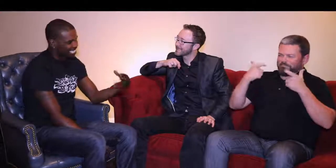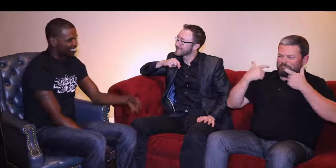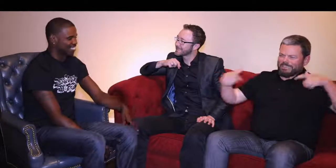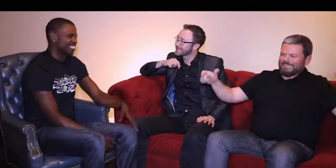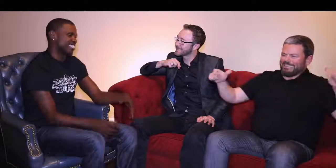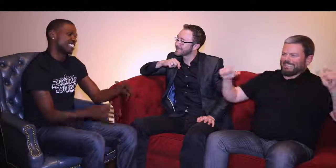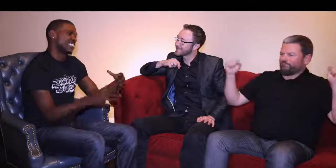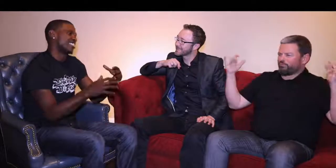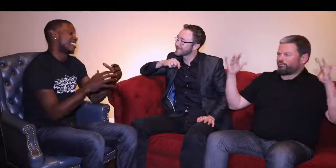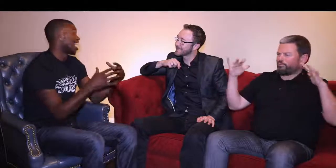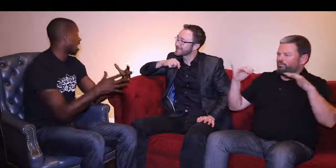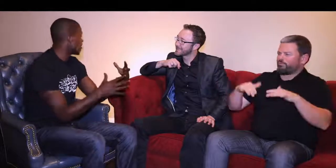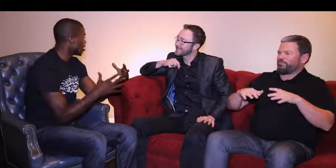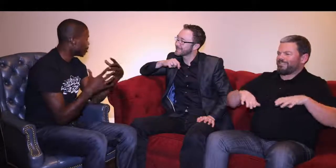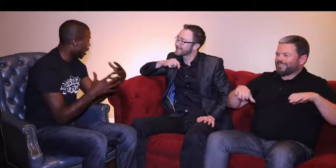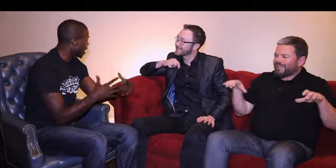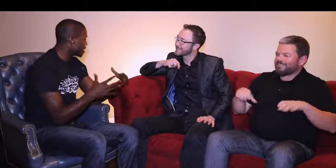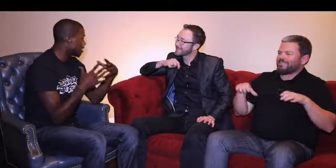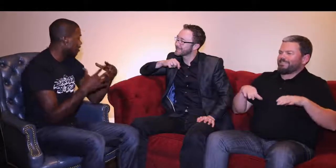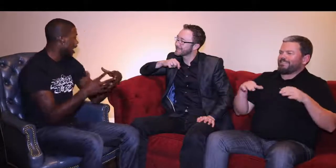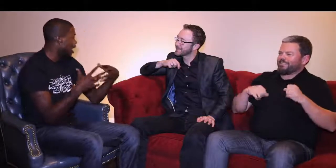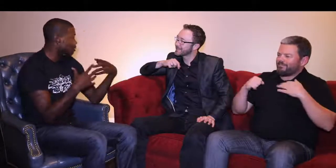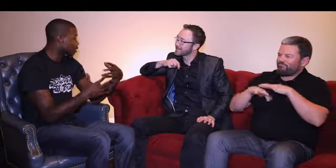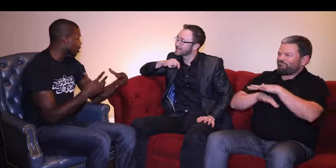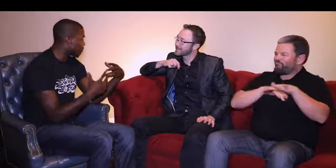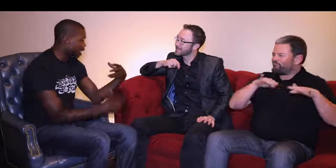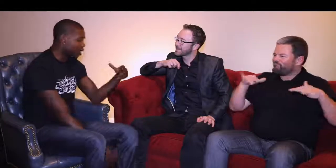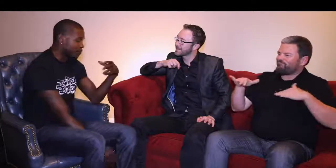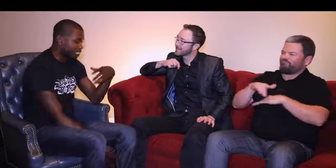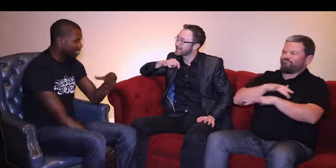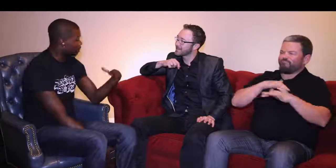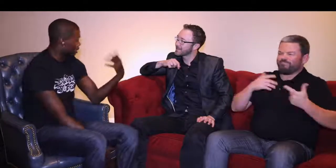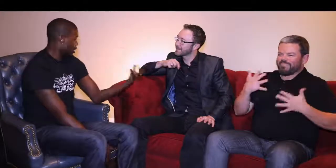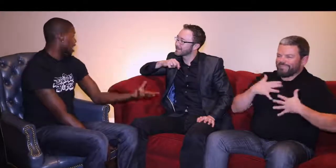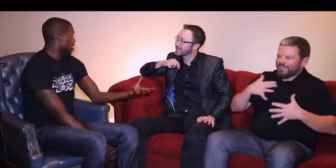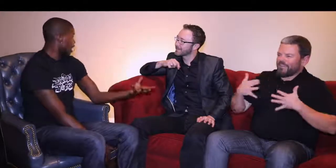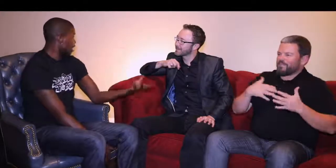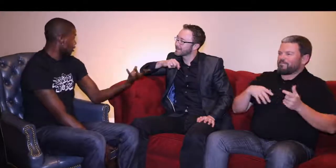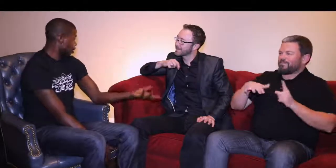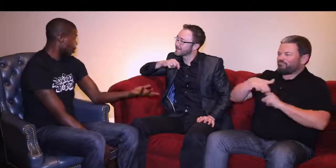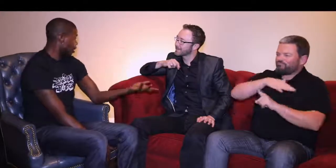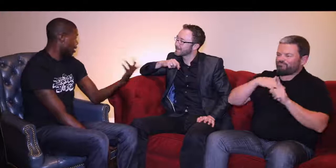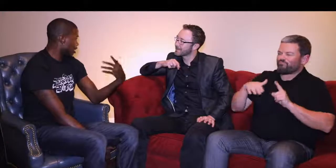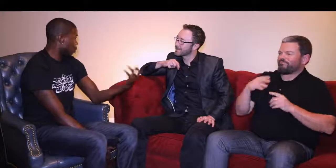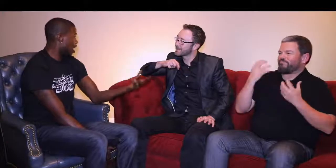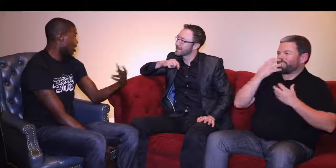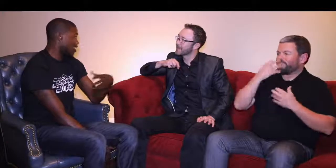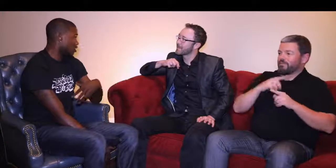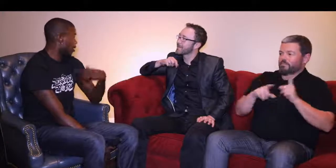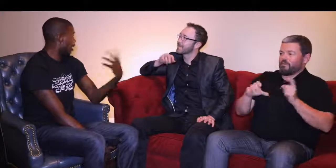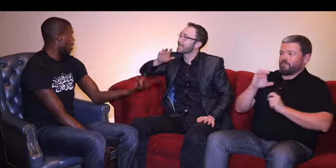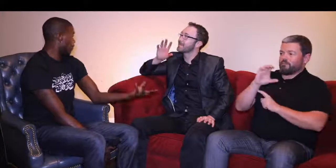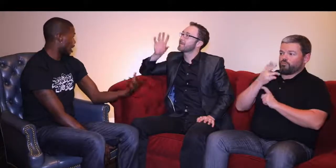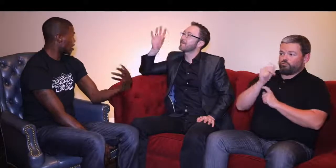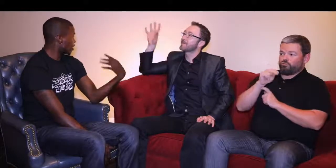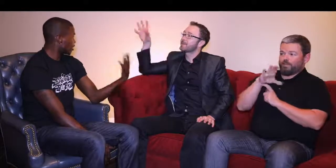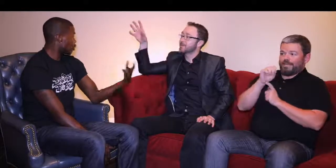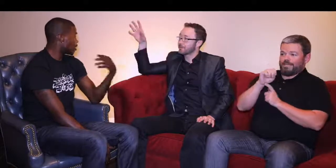and lively and positive and good environment. But Chance had a show there at Wildest, so we got invited to join.